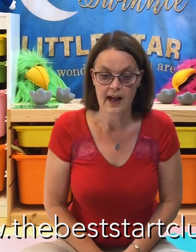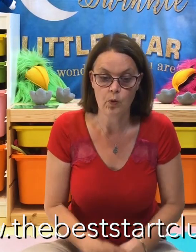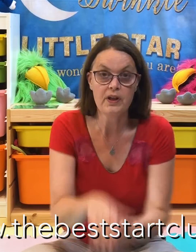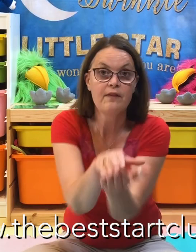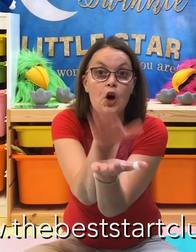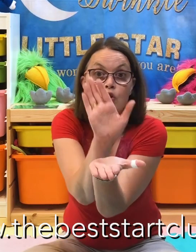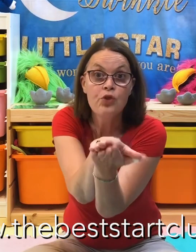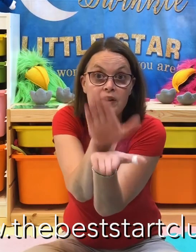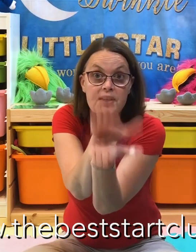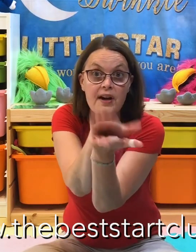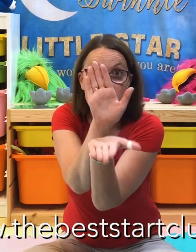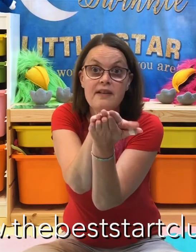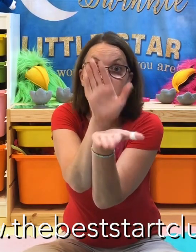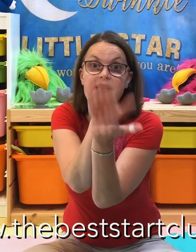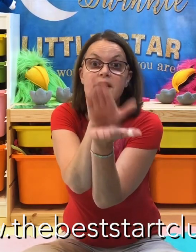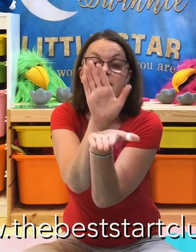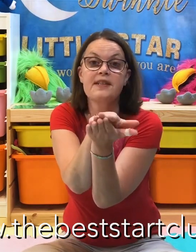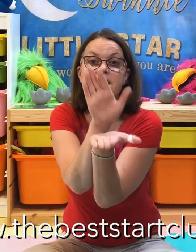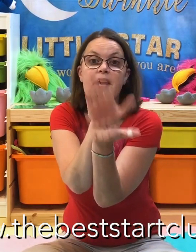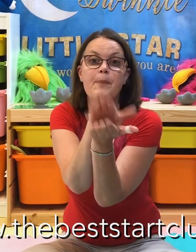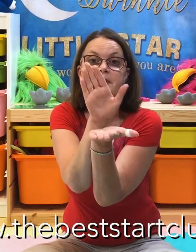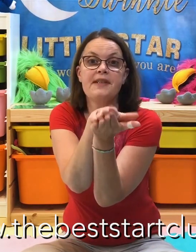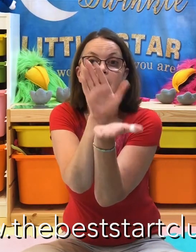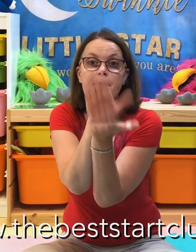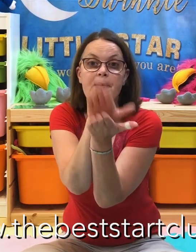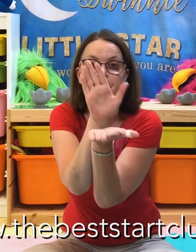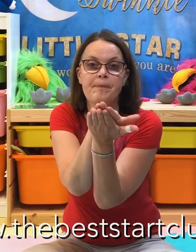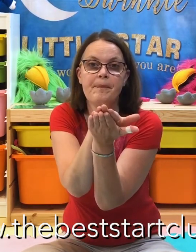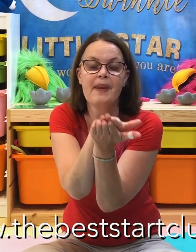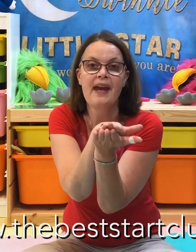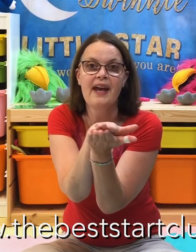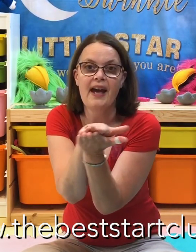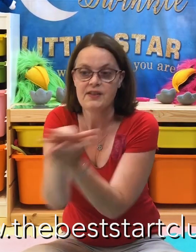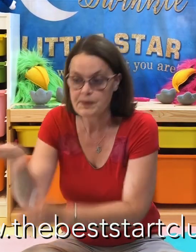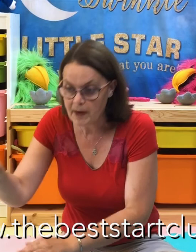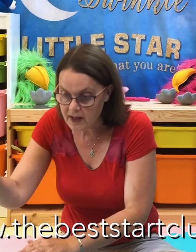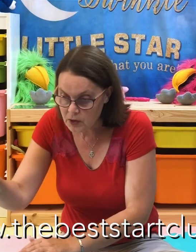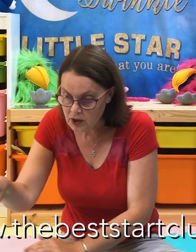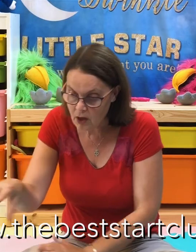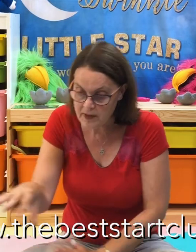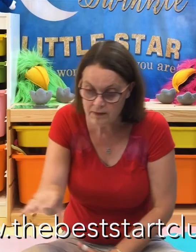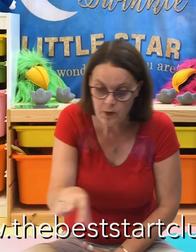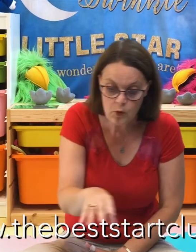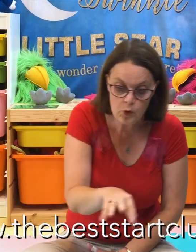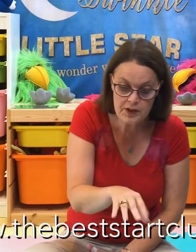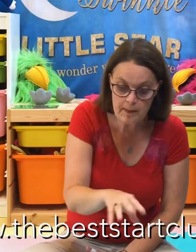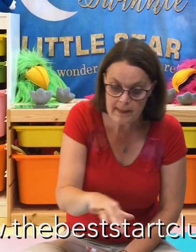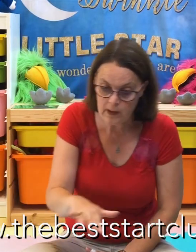We have crocodile, snap, snap, and spider coming forwards and backwards.